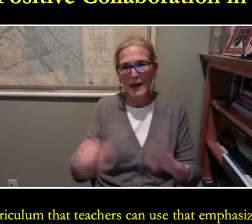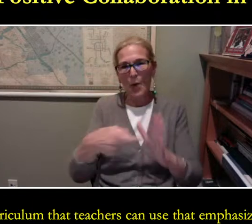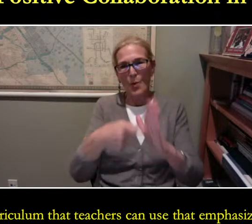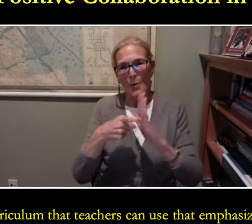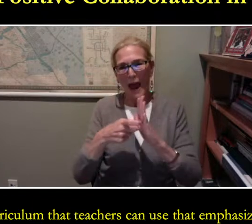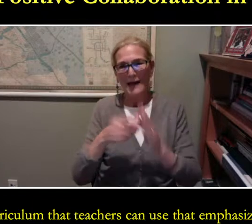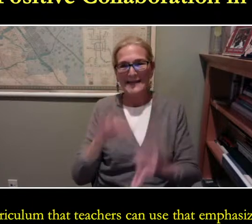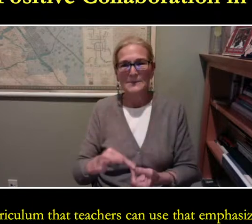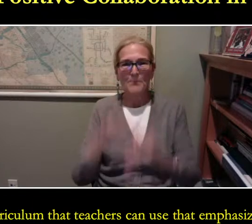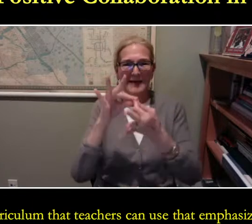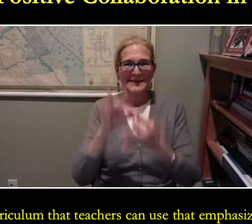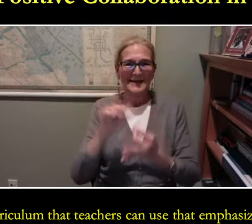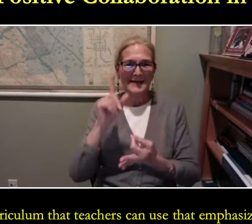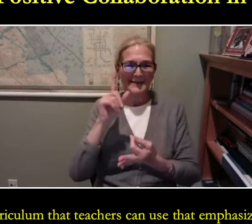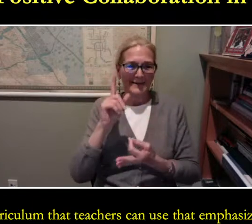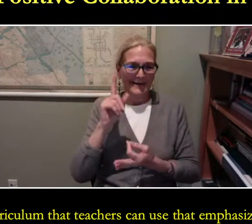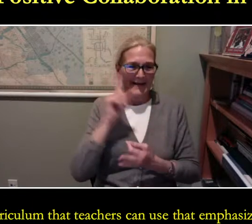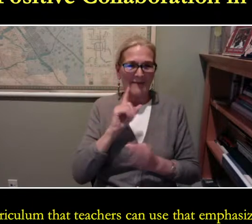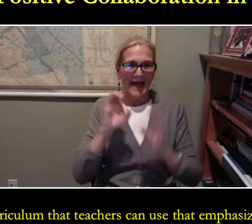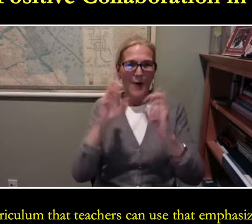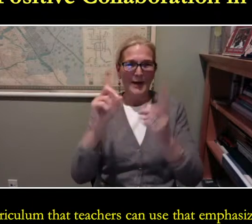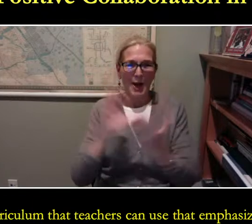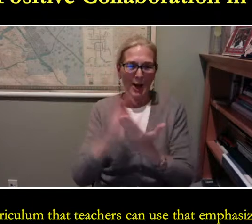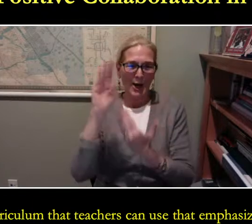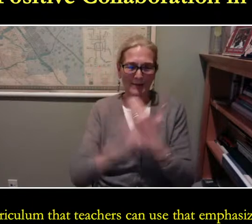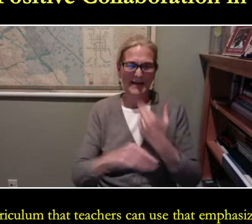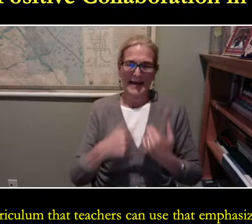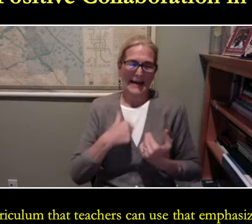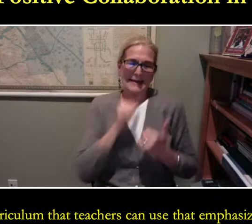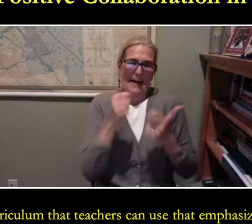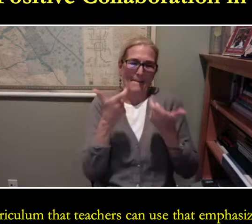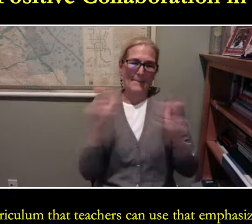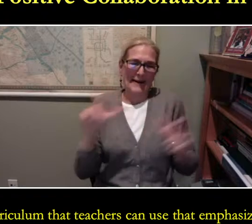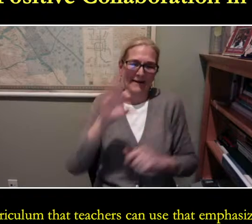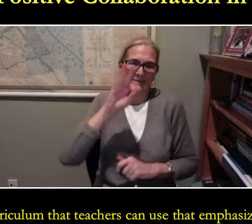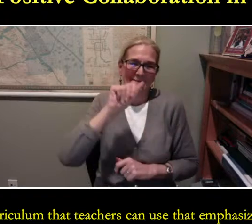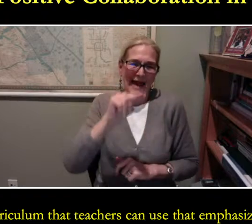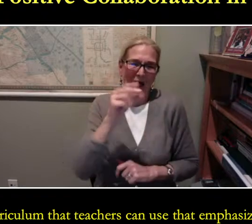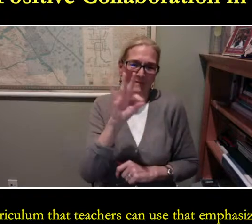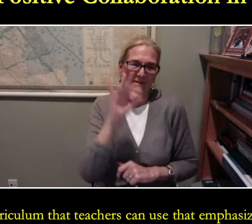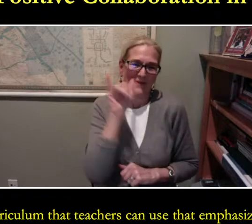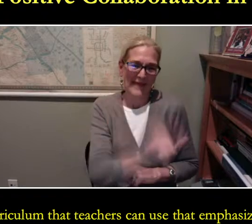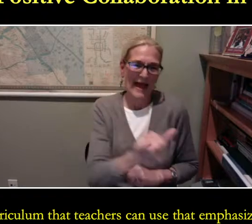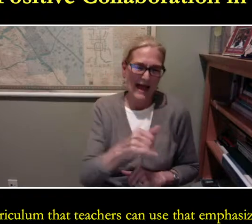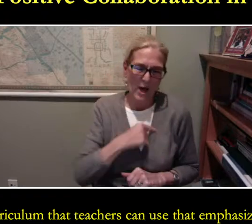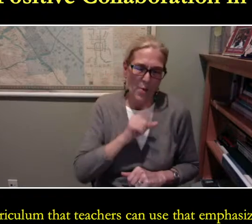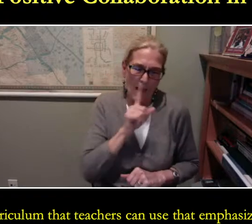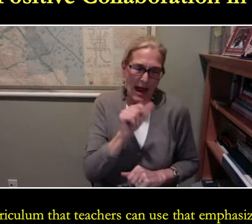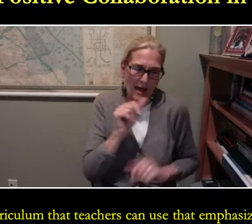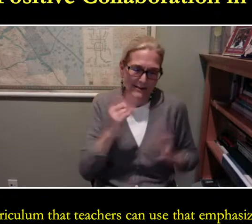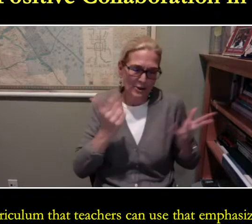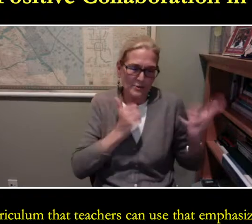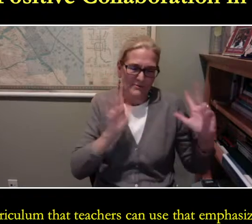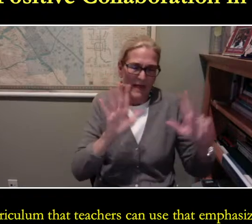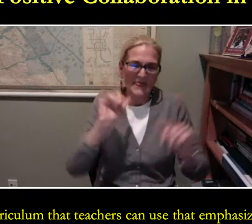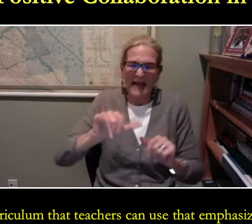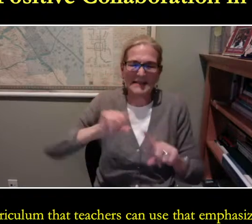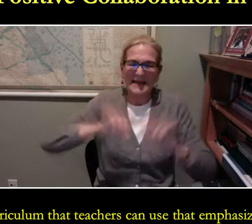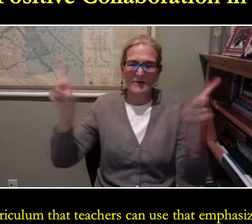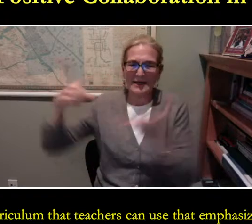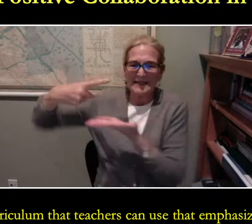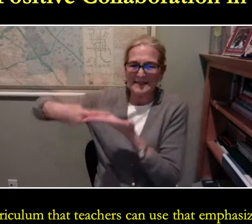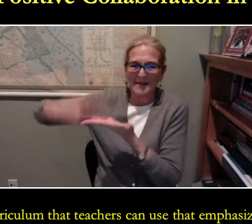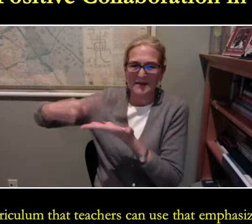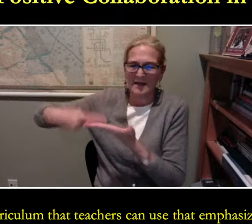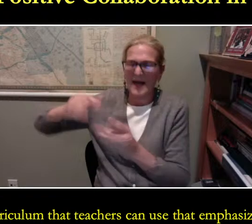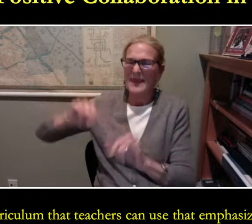I think we've developed this idea that deaf children need some sort of special separate curriculum. And I'm